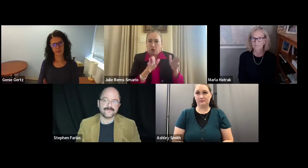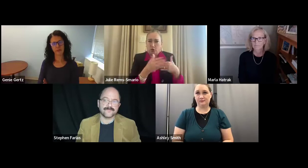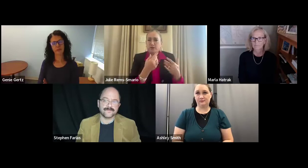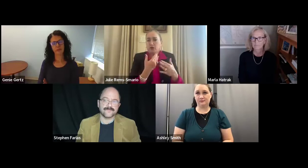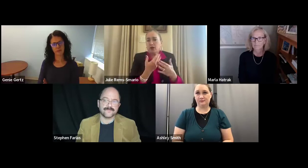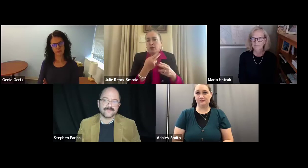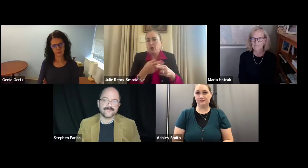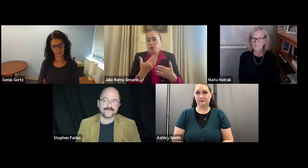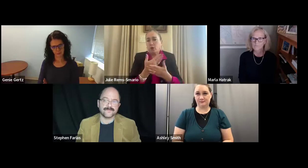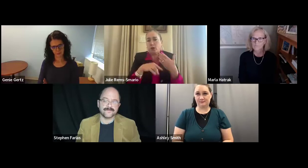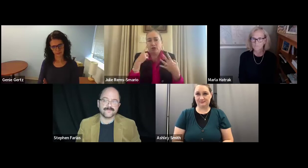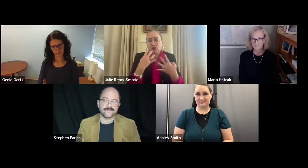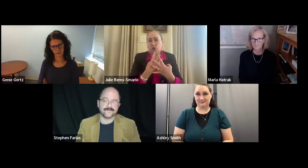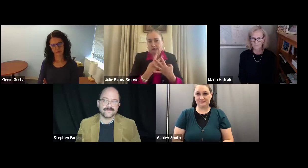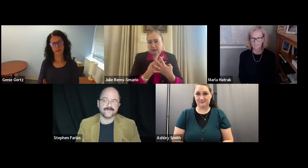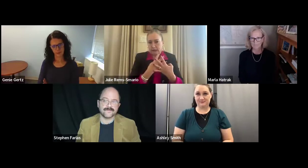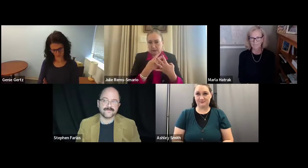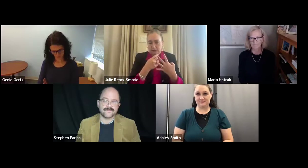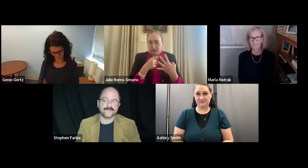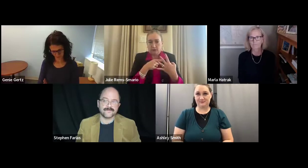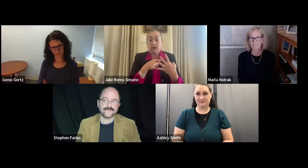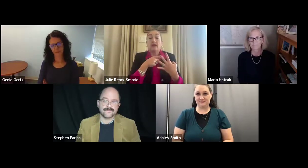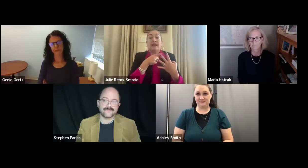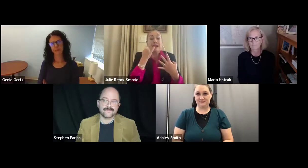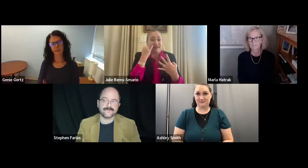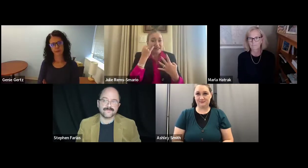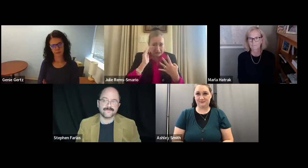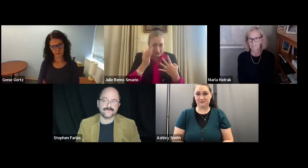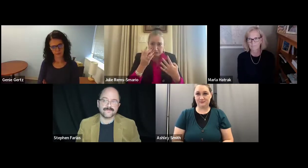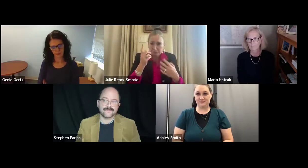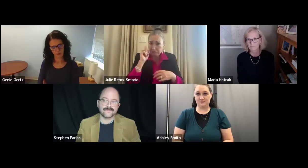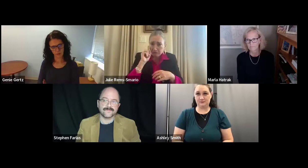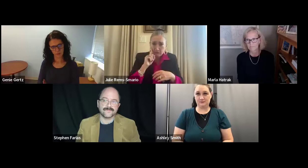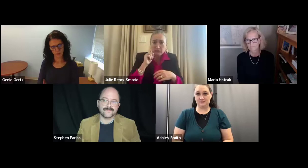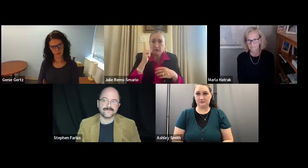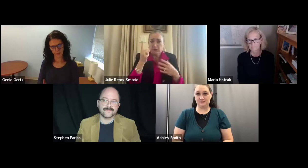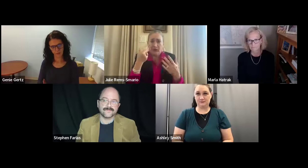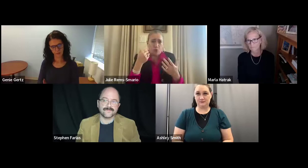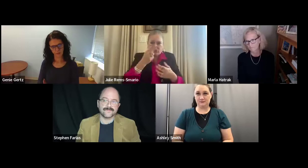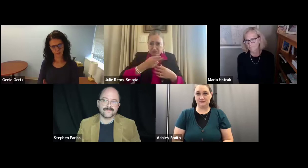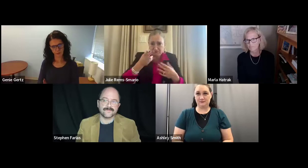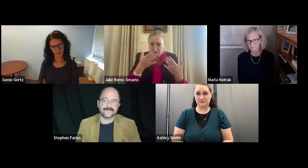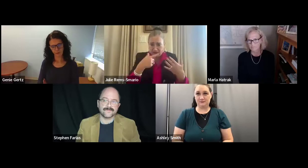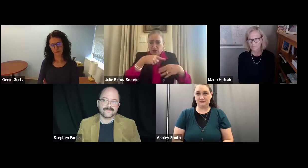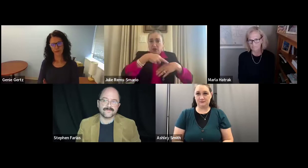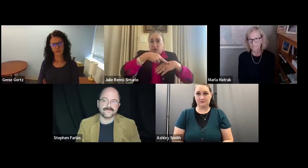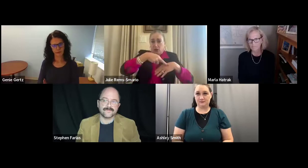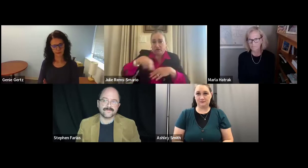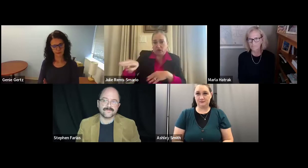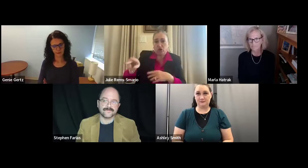through a screening. Usually that happens, our newborn infant screenings that are done in the hospital. And if they do not pass the